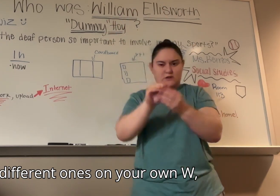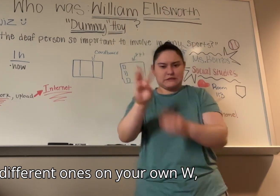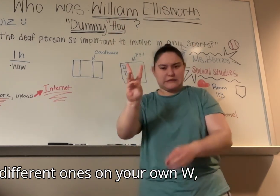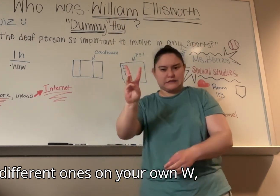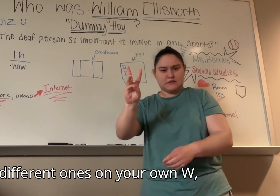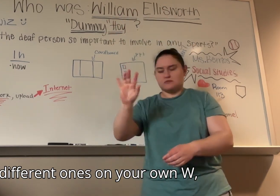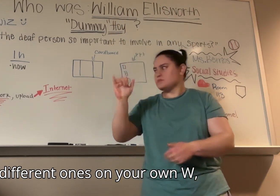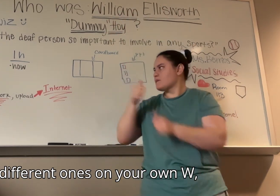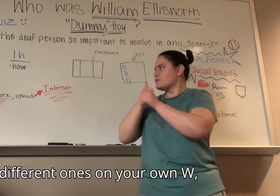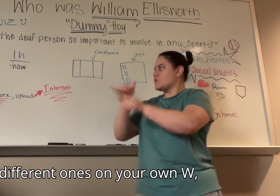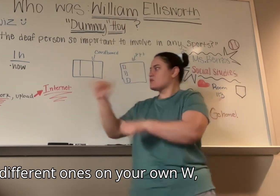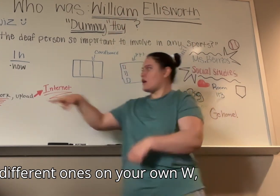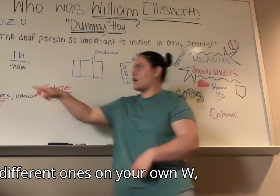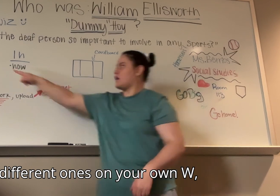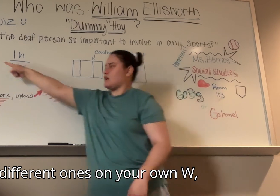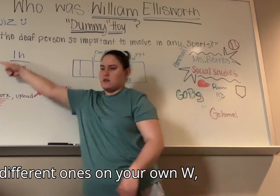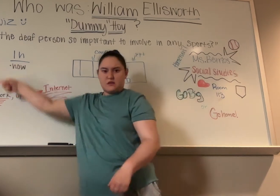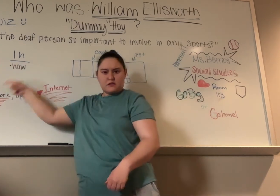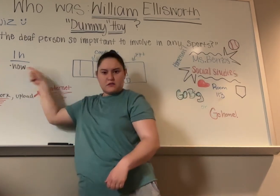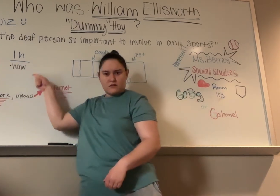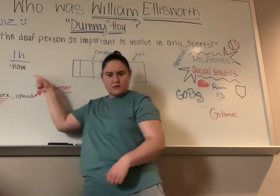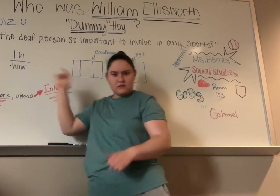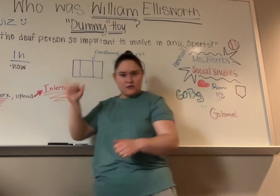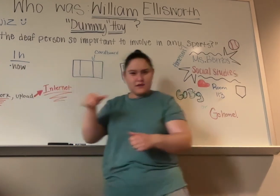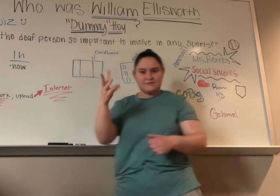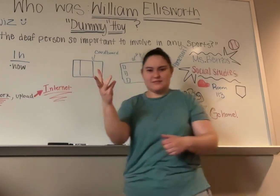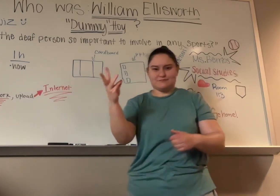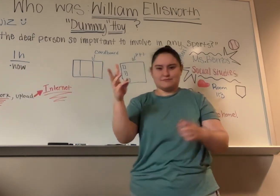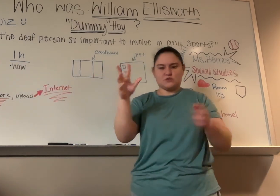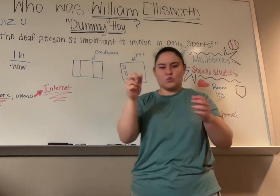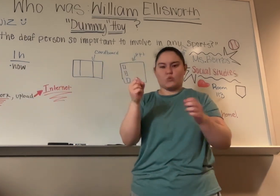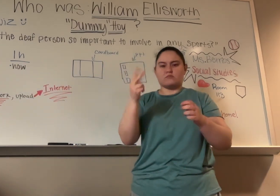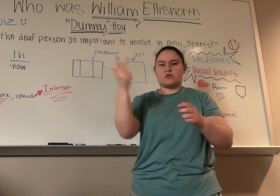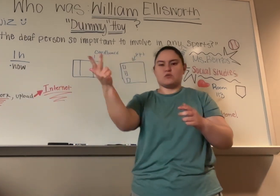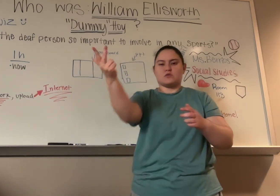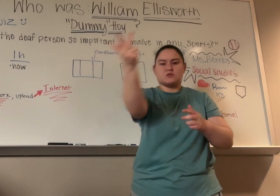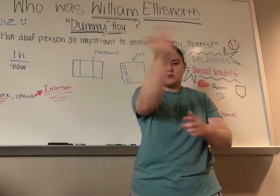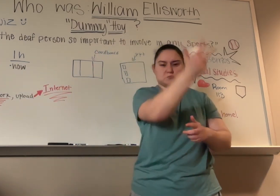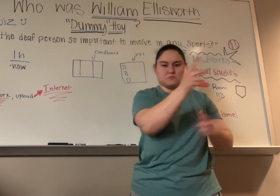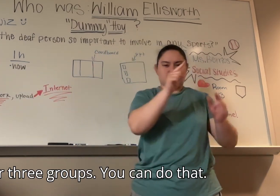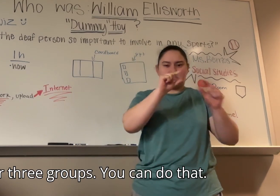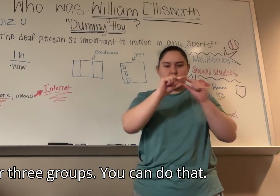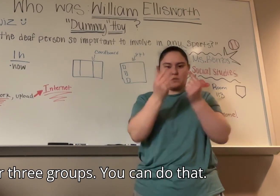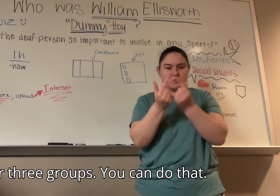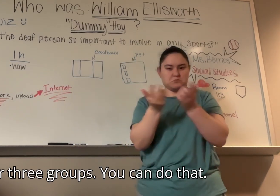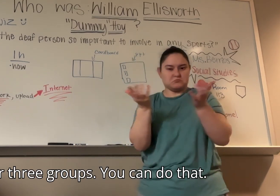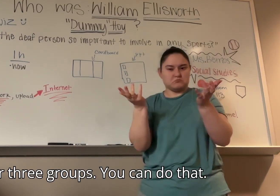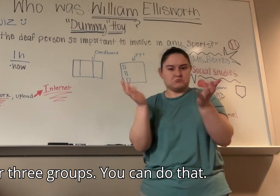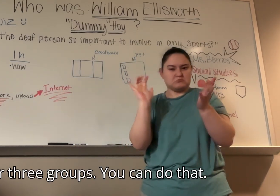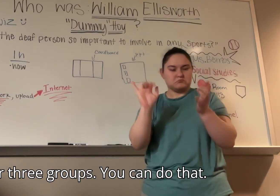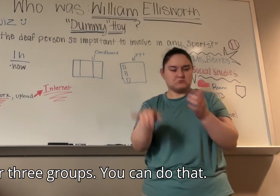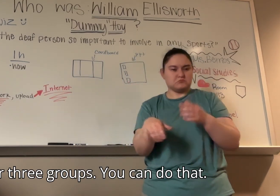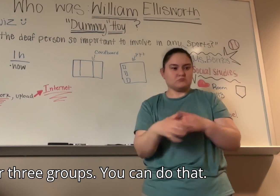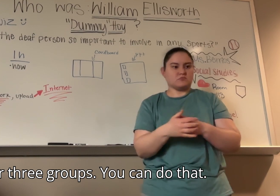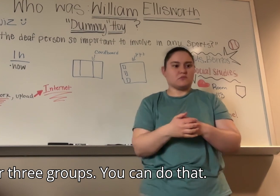ones on your own W. or 3 groups. You can do